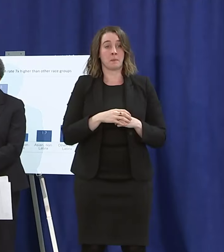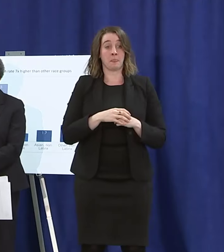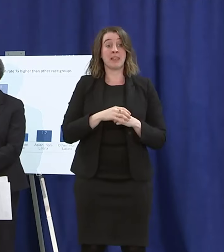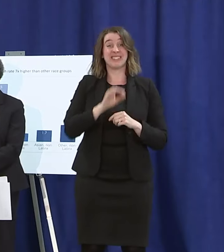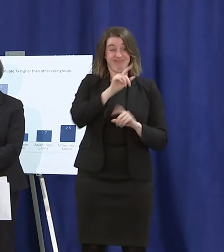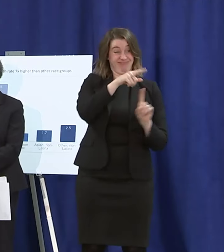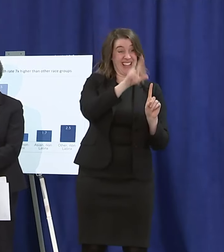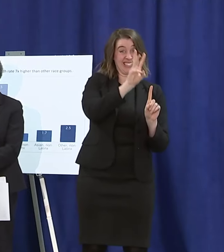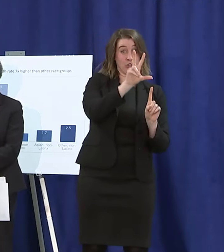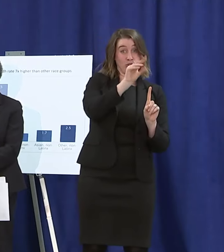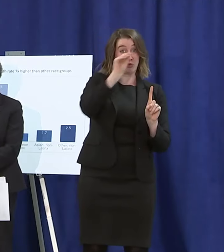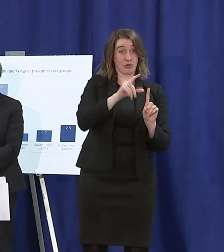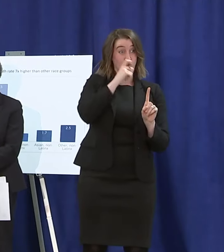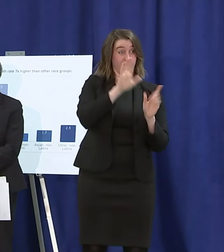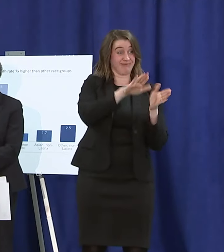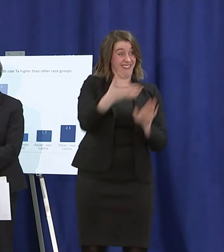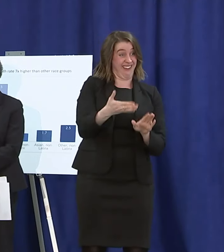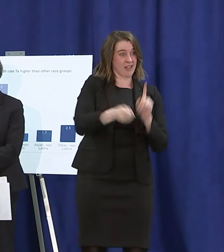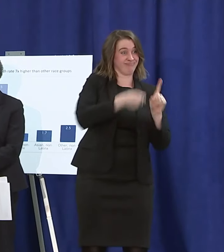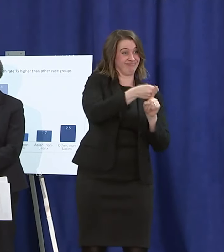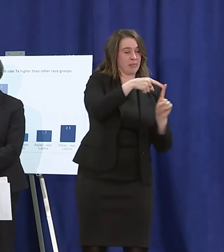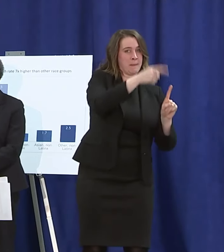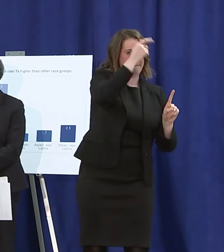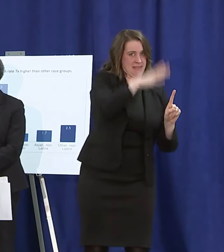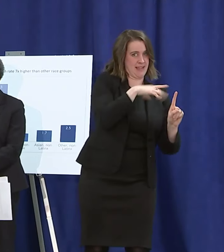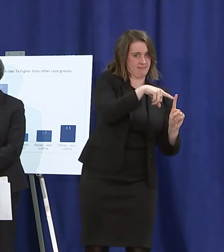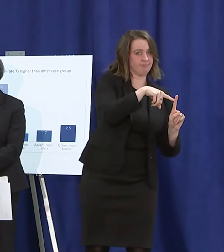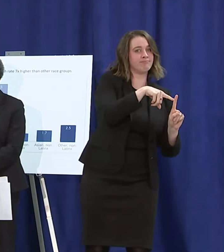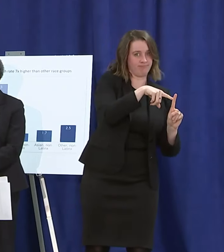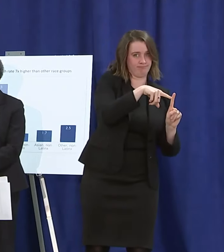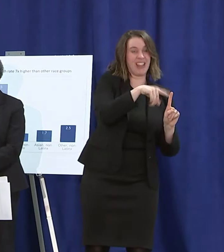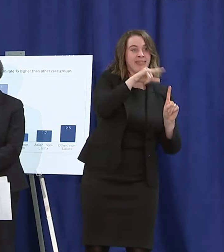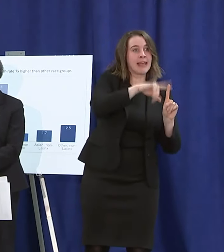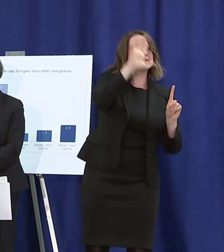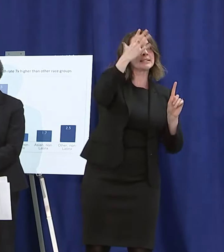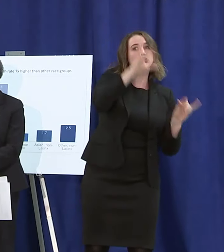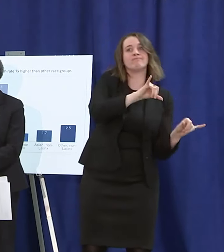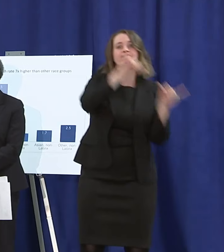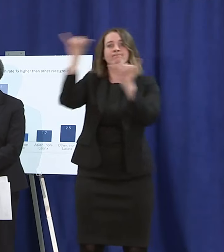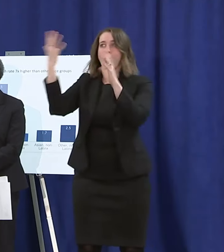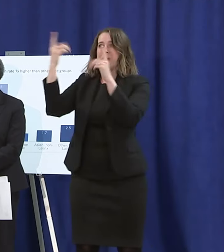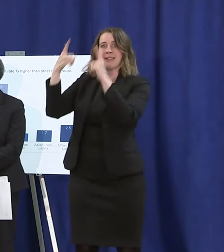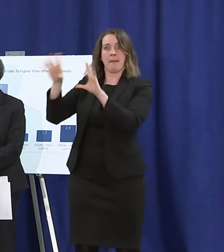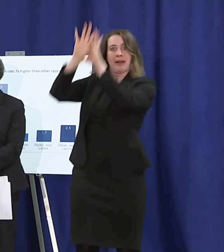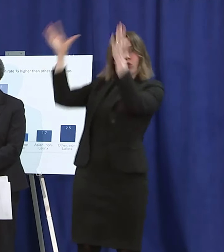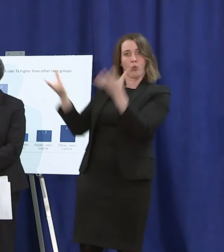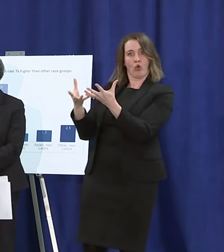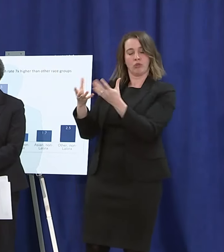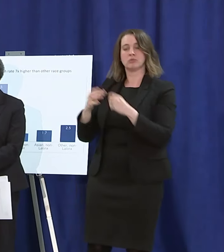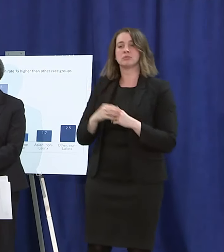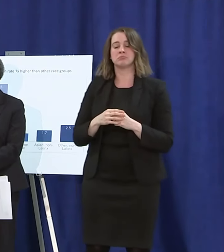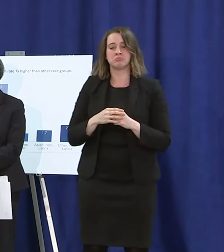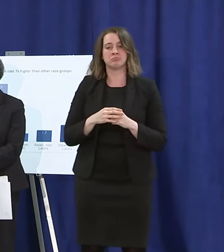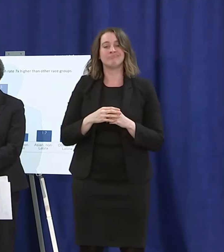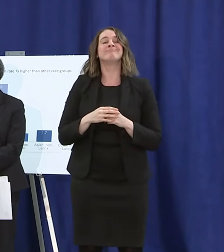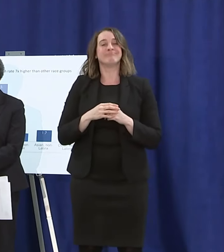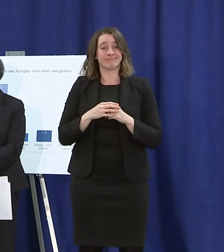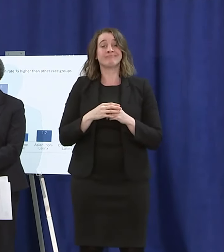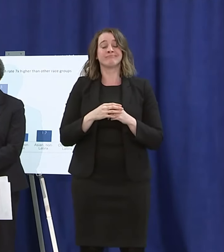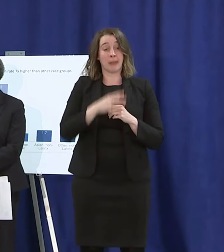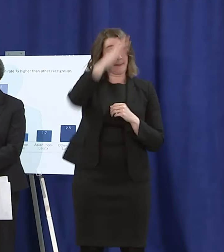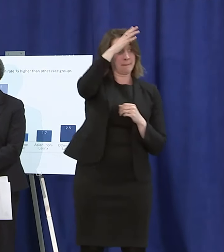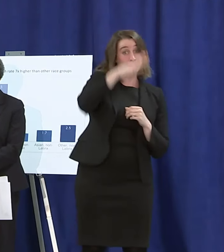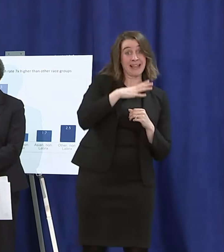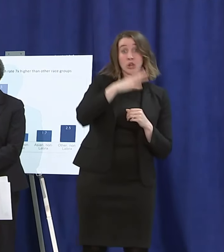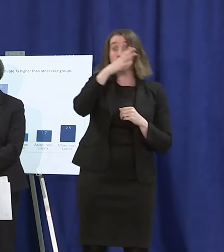men. And this is actually also consistent with patterns we've seen around the world. We do believe there are some biological differences